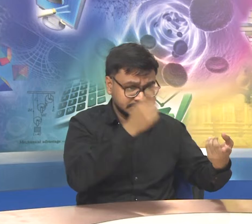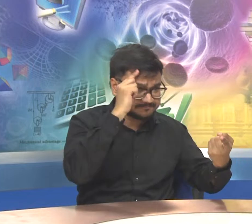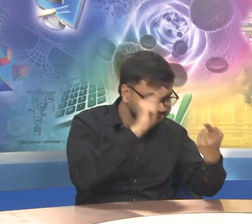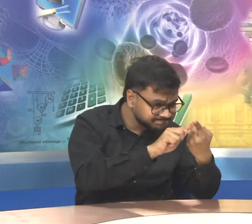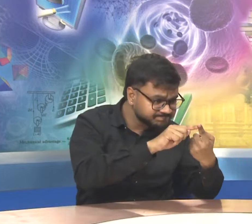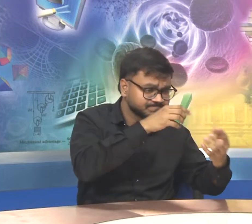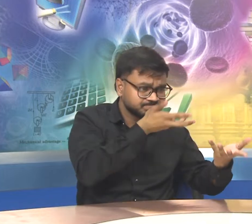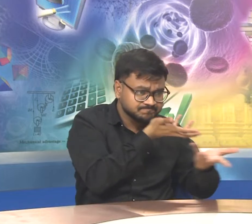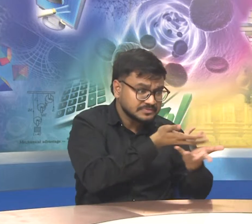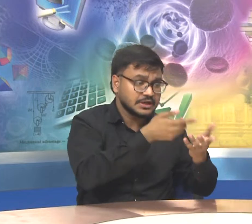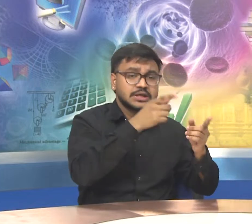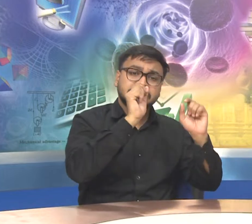Supreme Court,